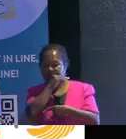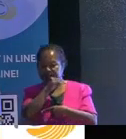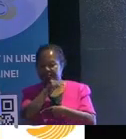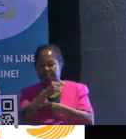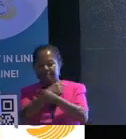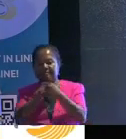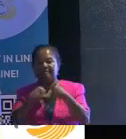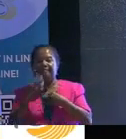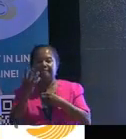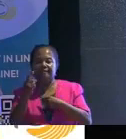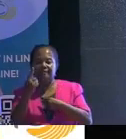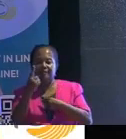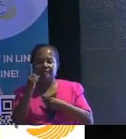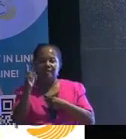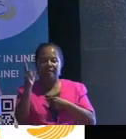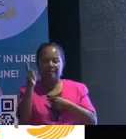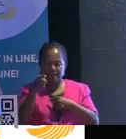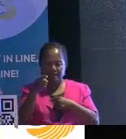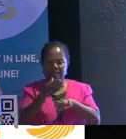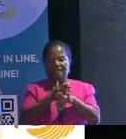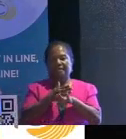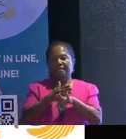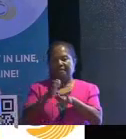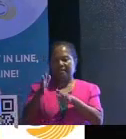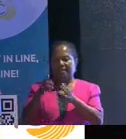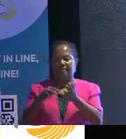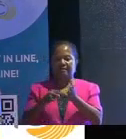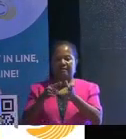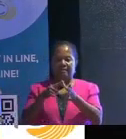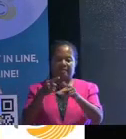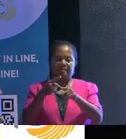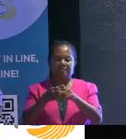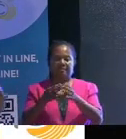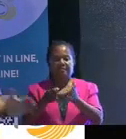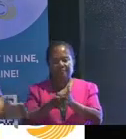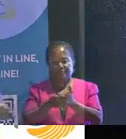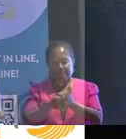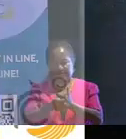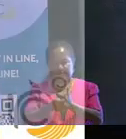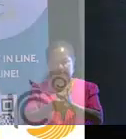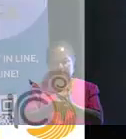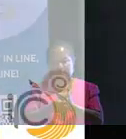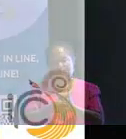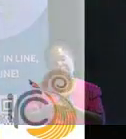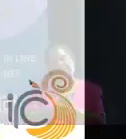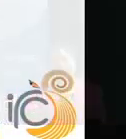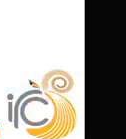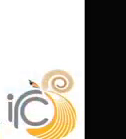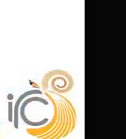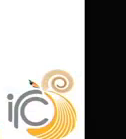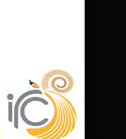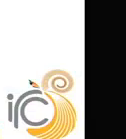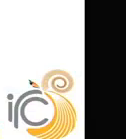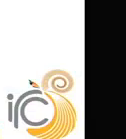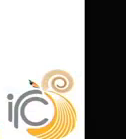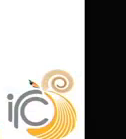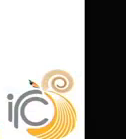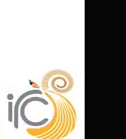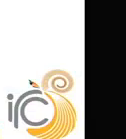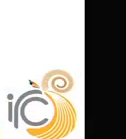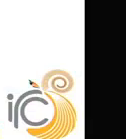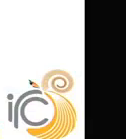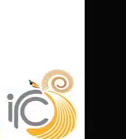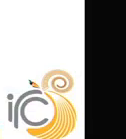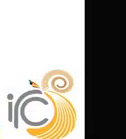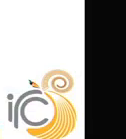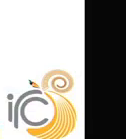we have 1,000 kina as the new taxable gross. According to the tax table, tax on 1,000 kina with